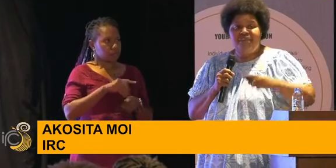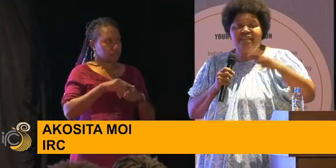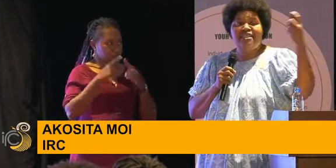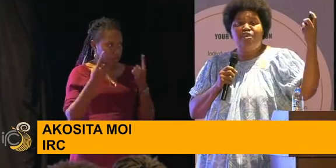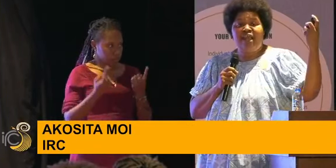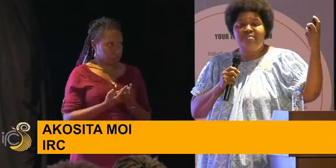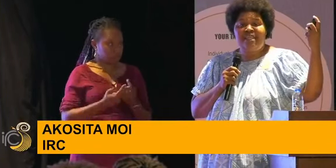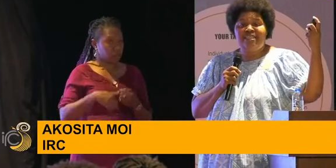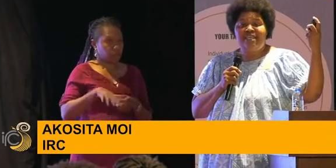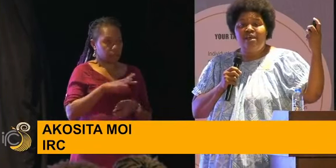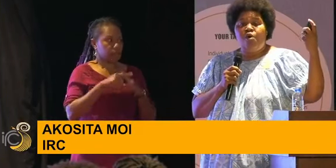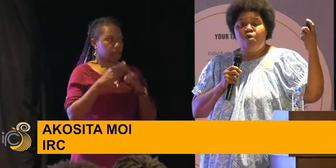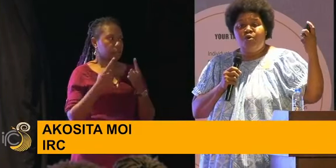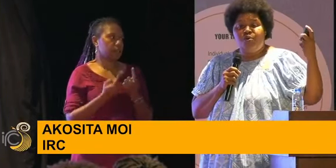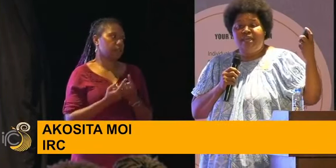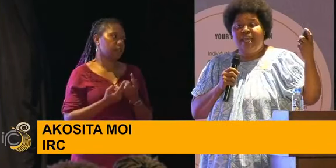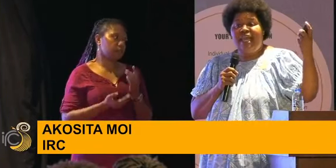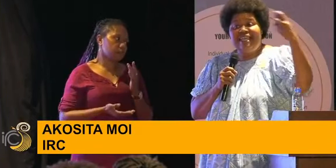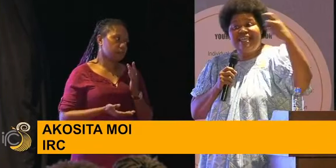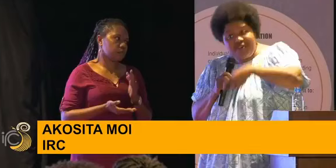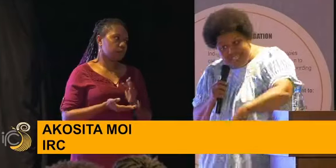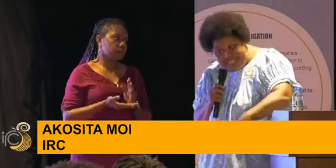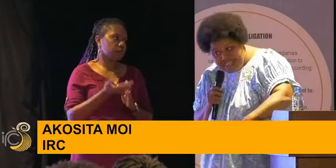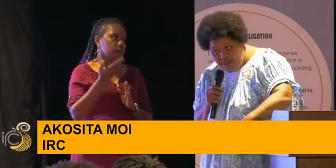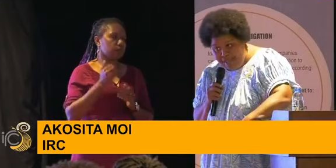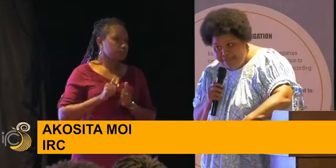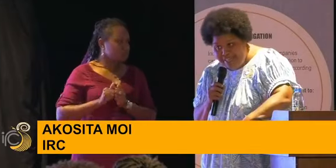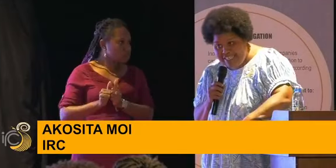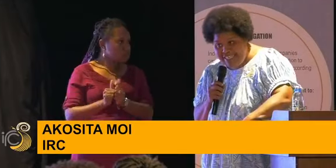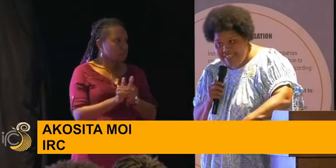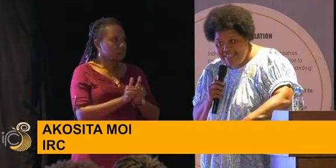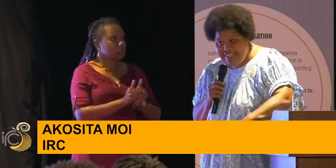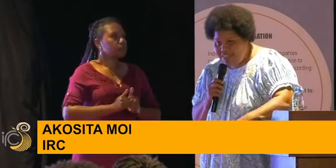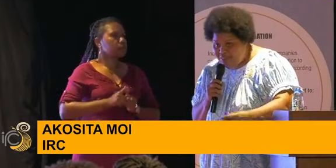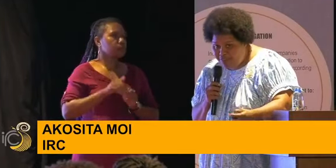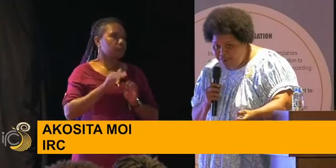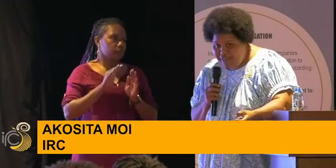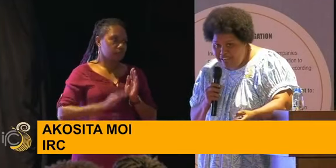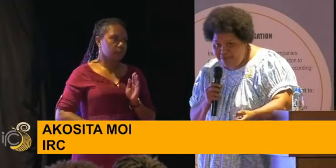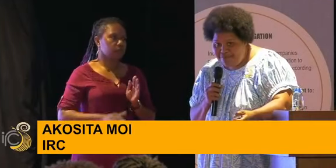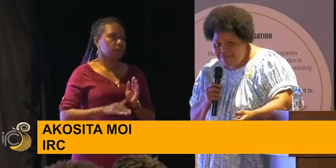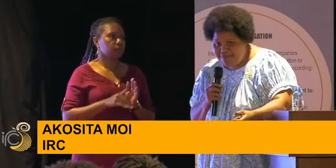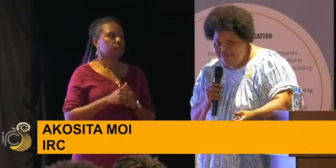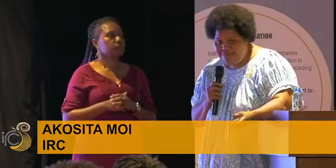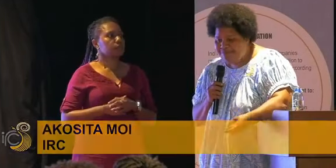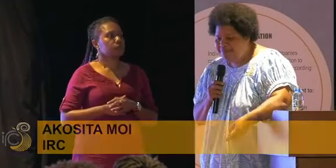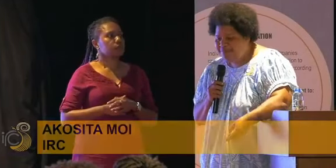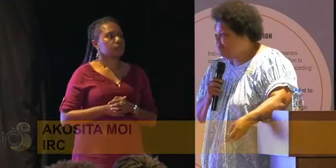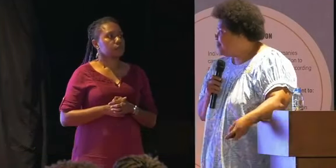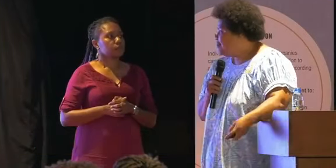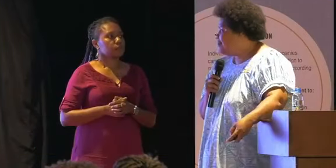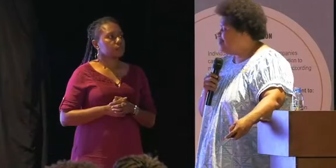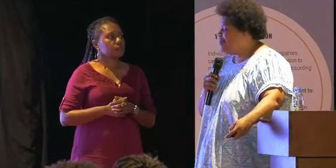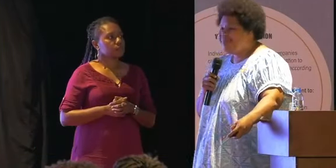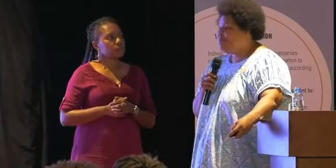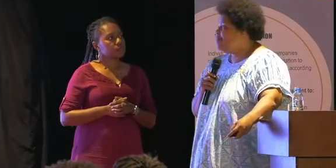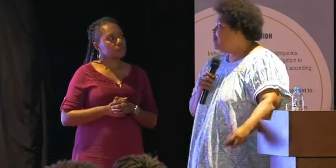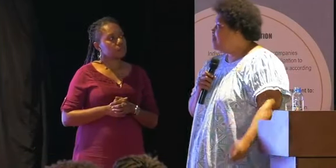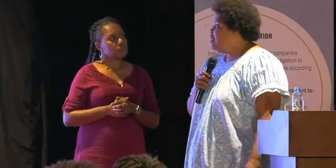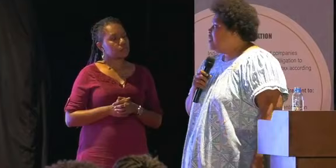an increase in your liability or doing a decrease in your liability. You're following now?